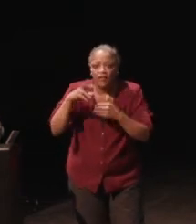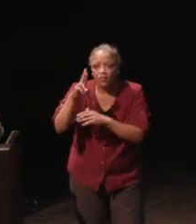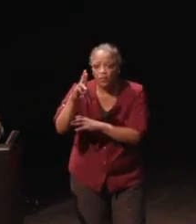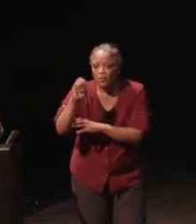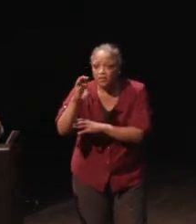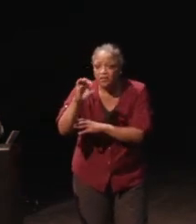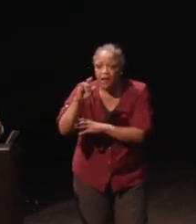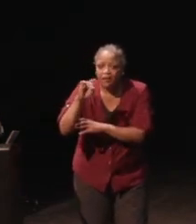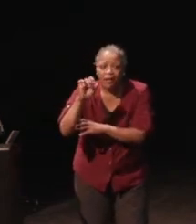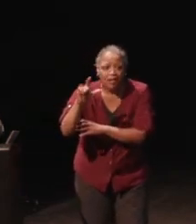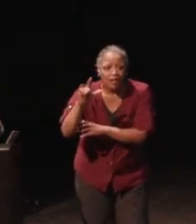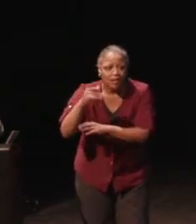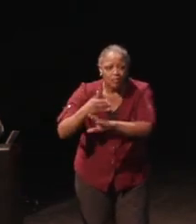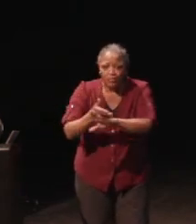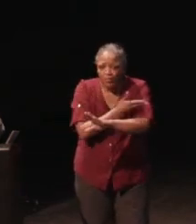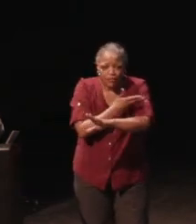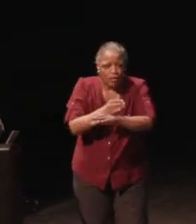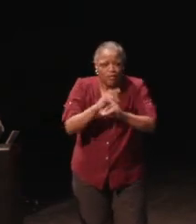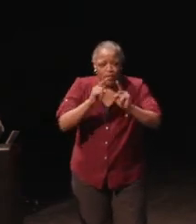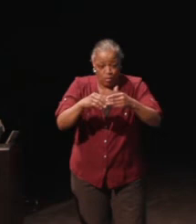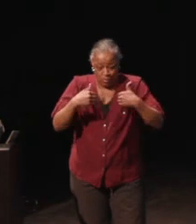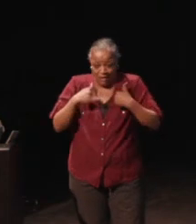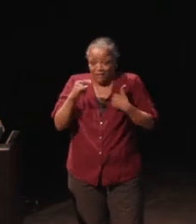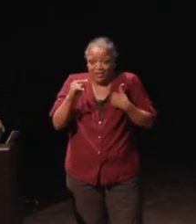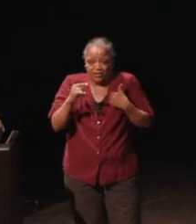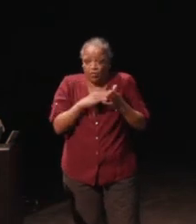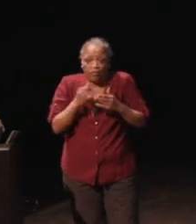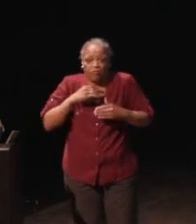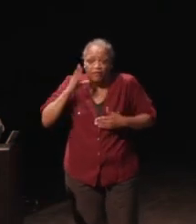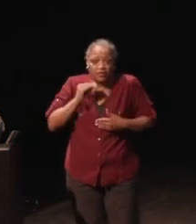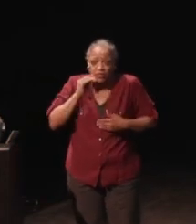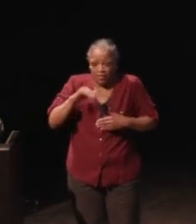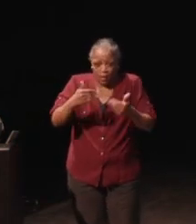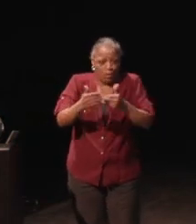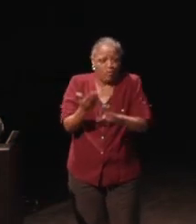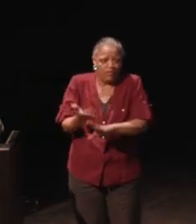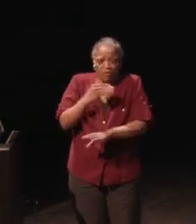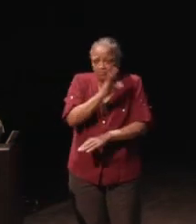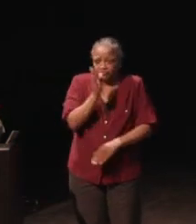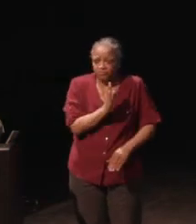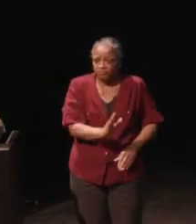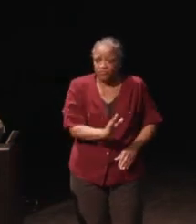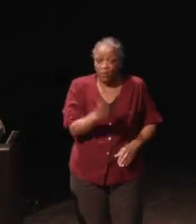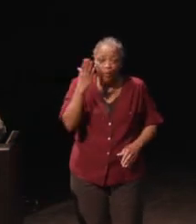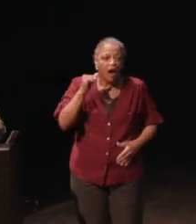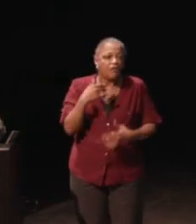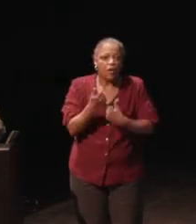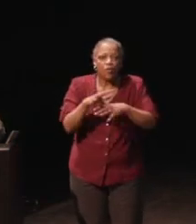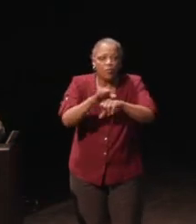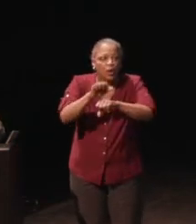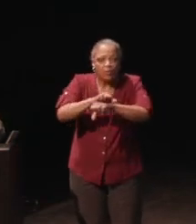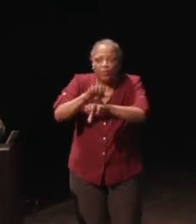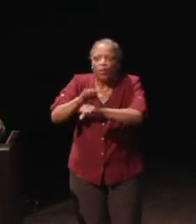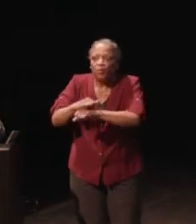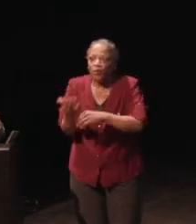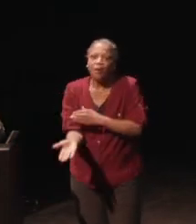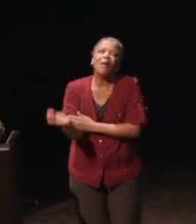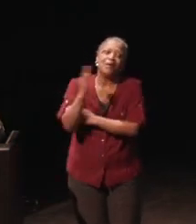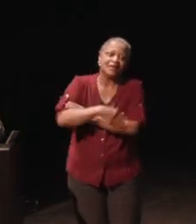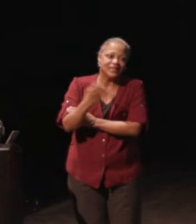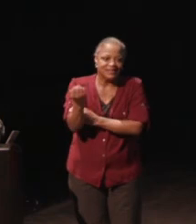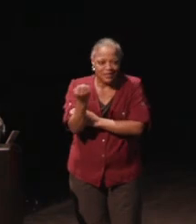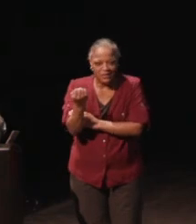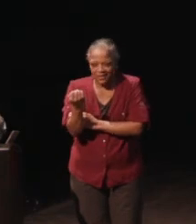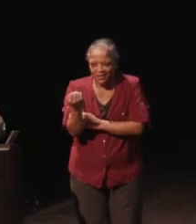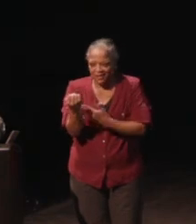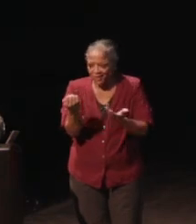recitals before they go to have their recital, because of the way that room is booked on Saturdays. The only day